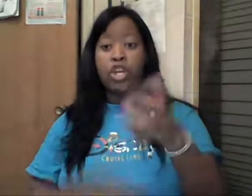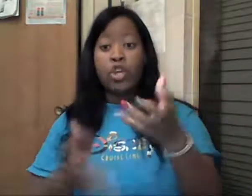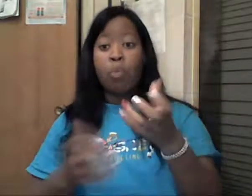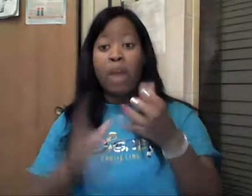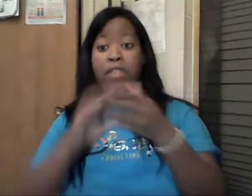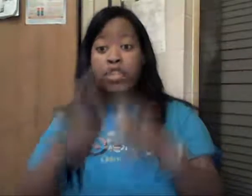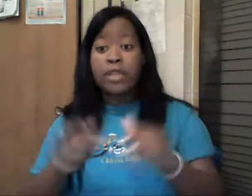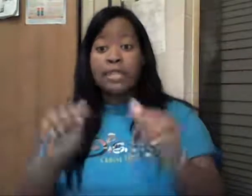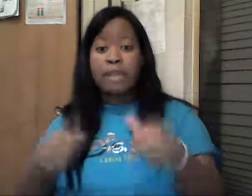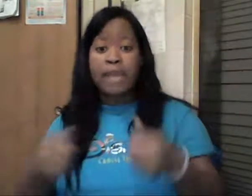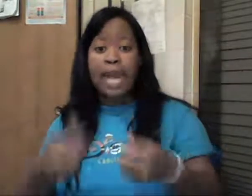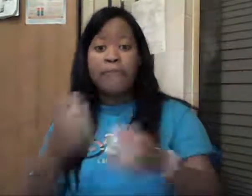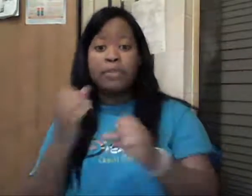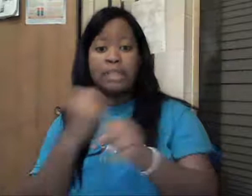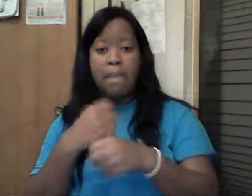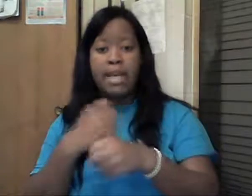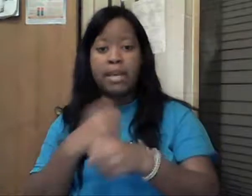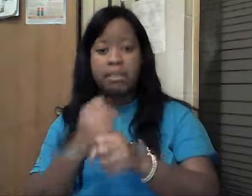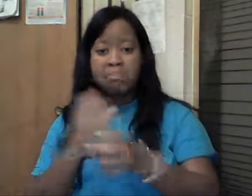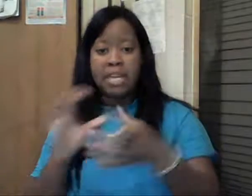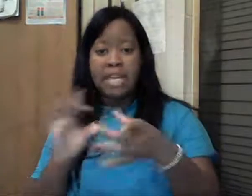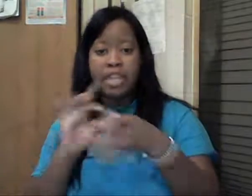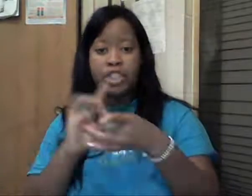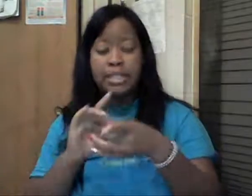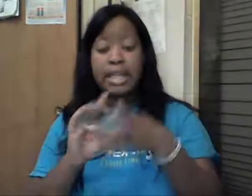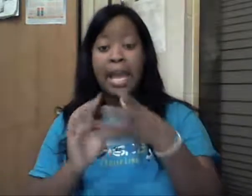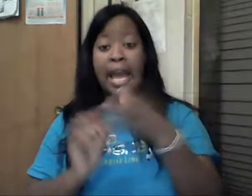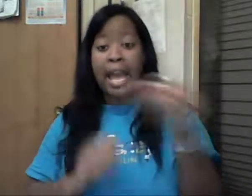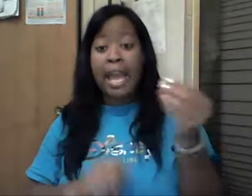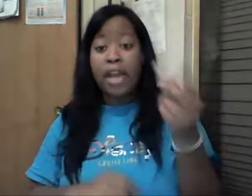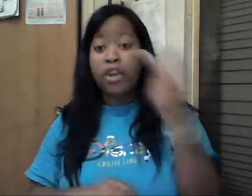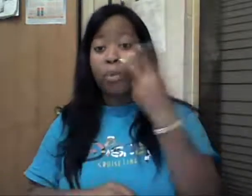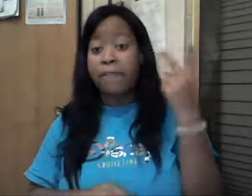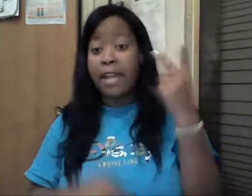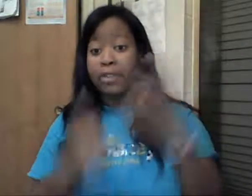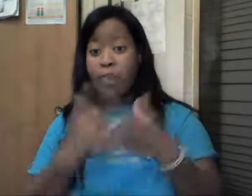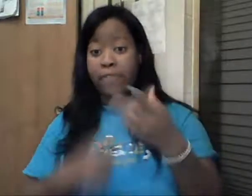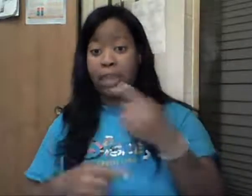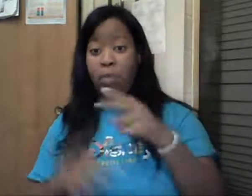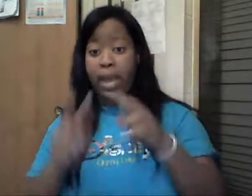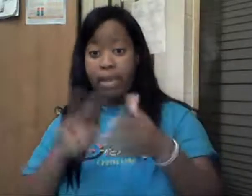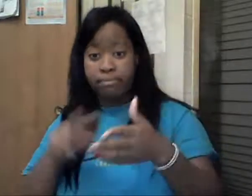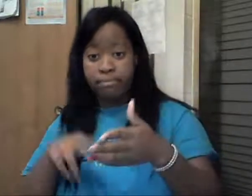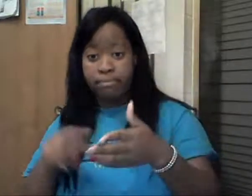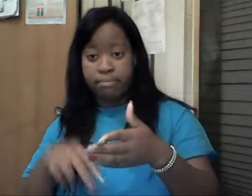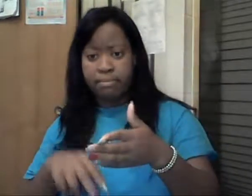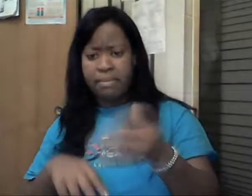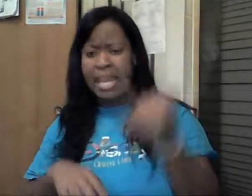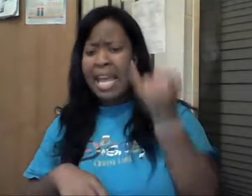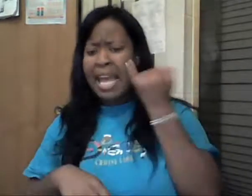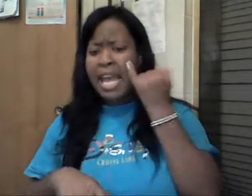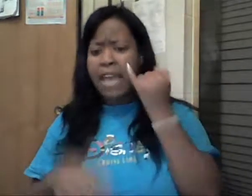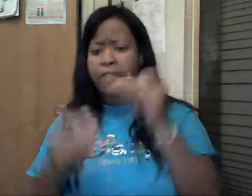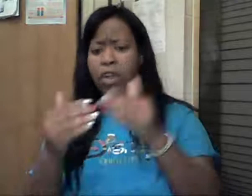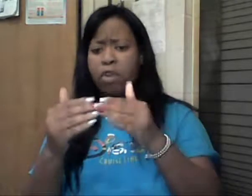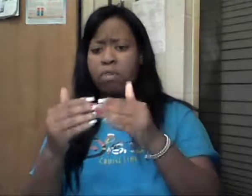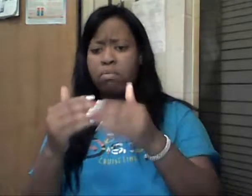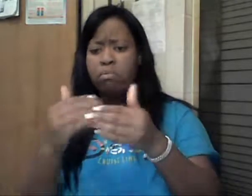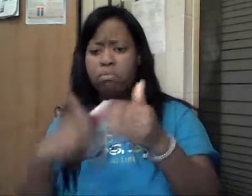You want the student to be able to make connections and reflect what they read. If they're